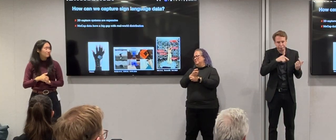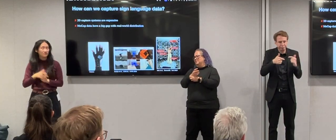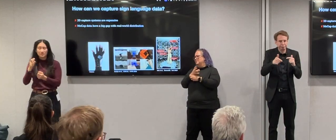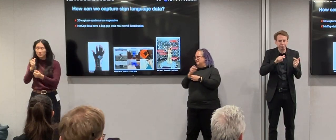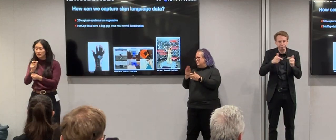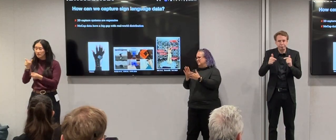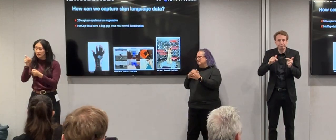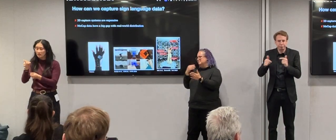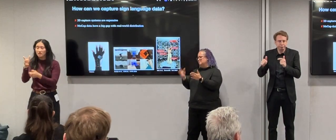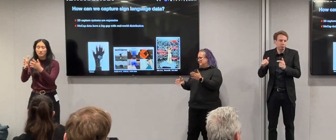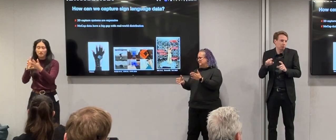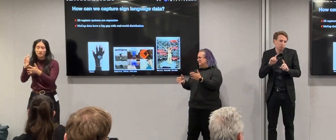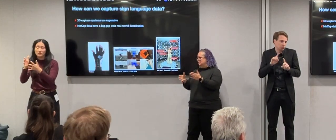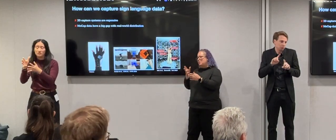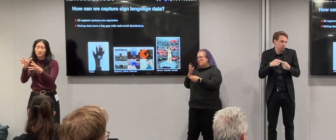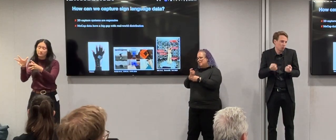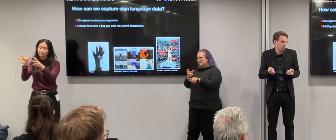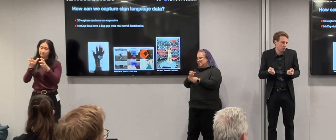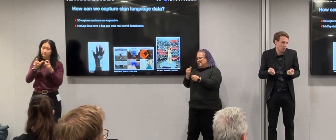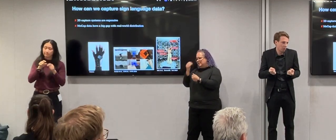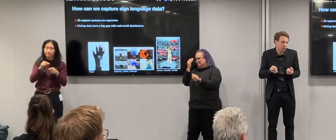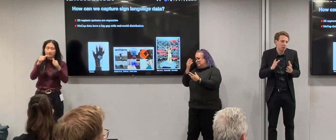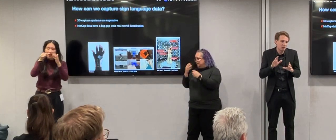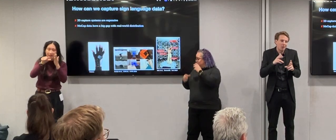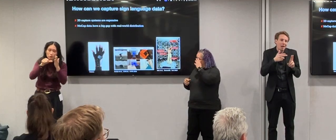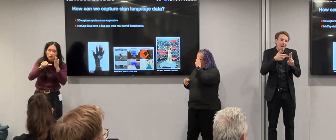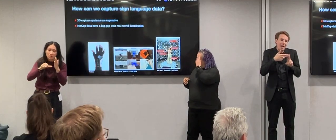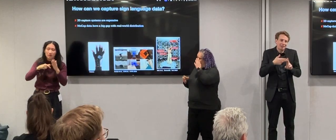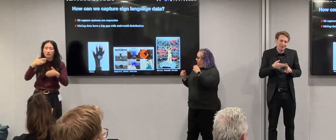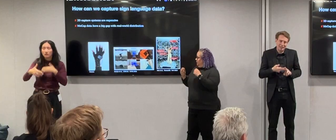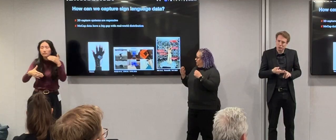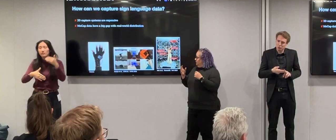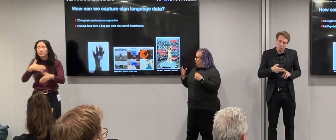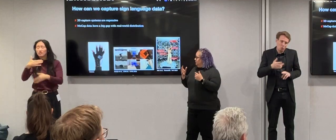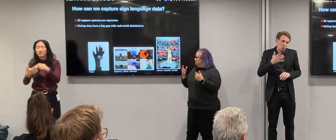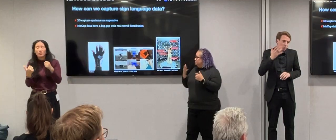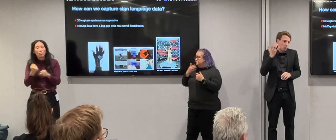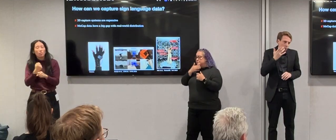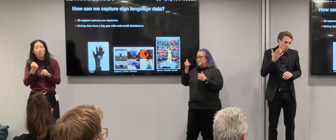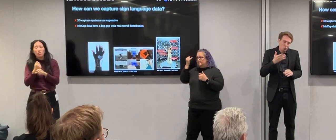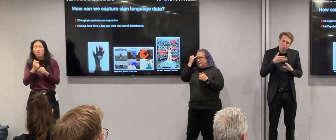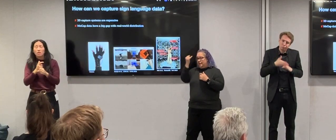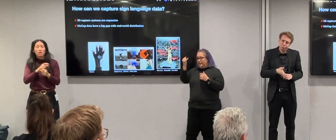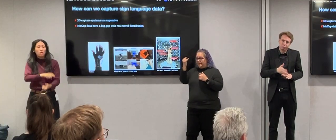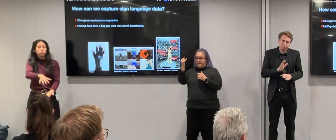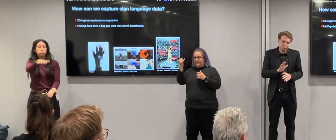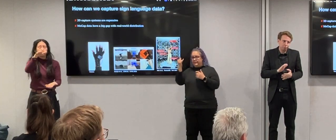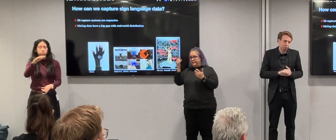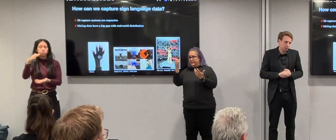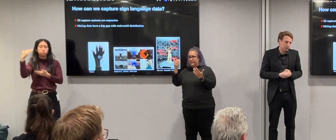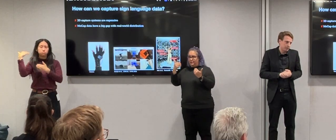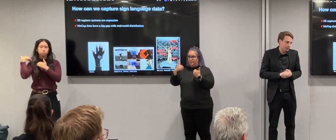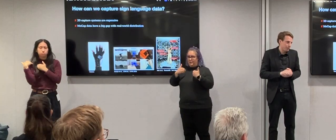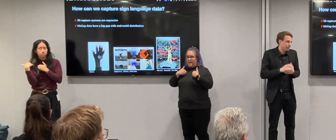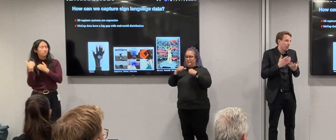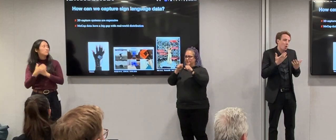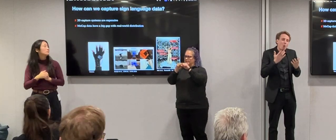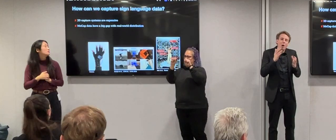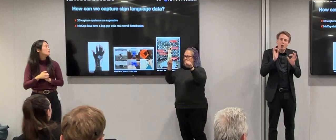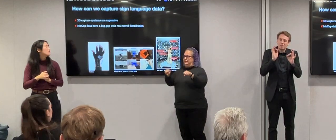get those information. So what we would like ideally to have is systems that